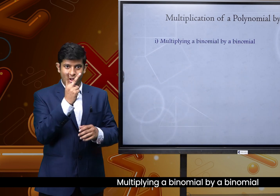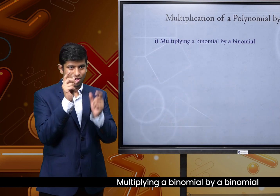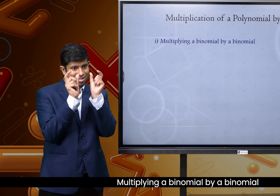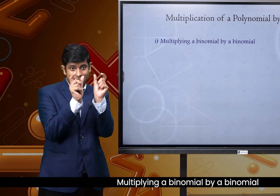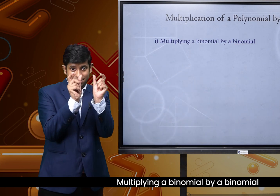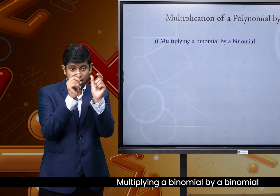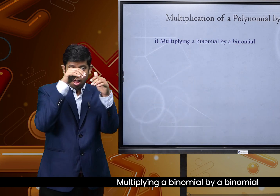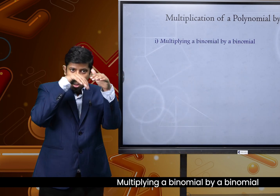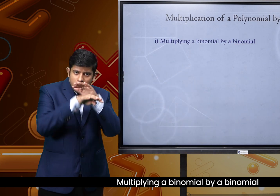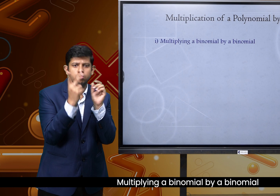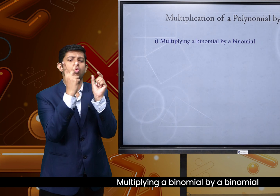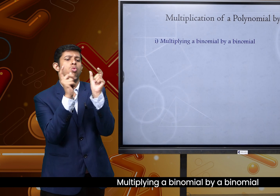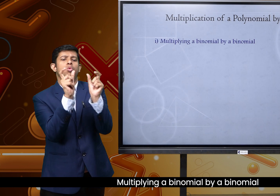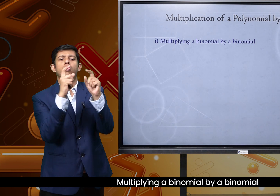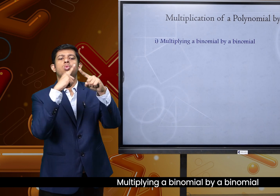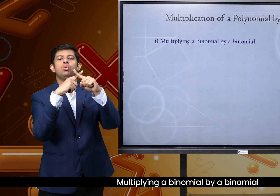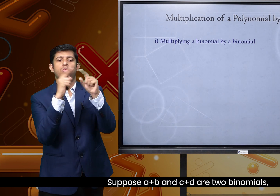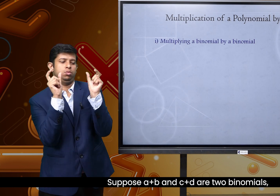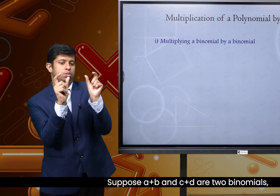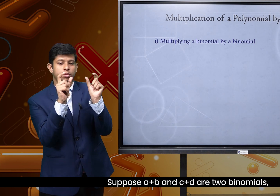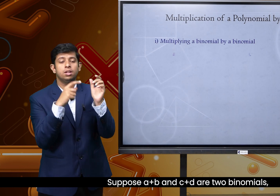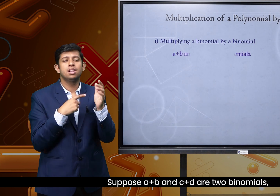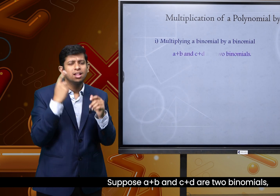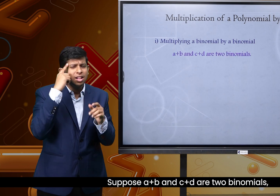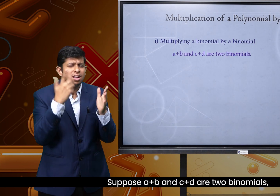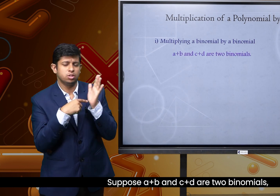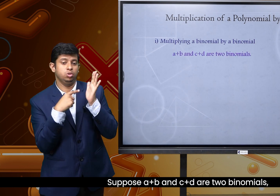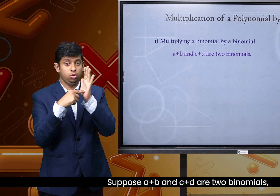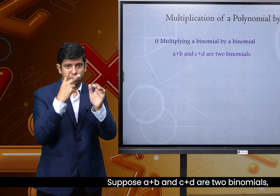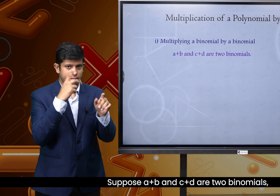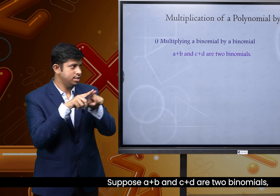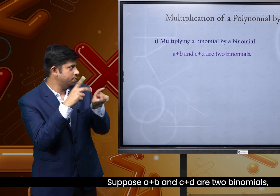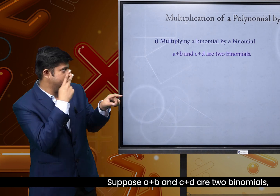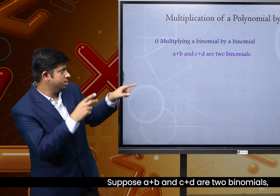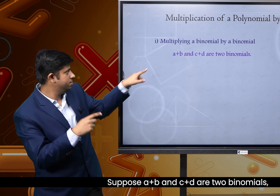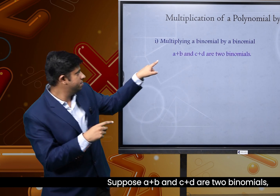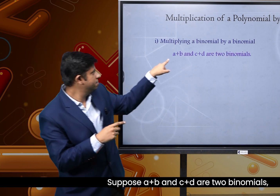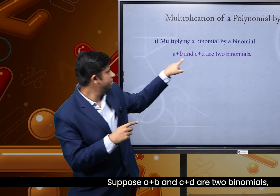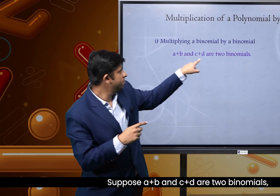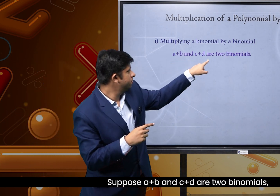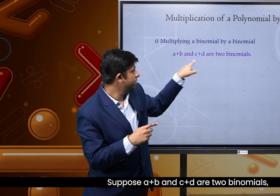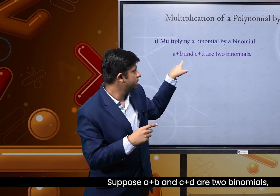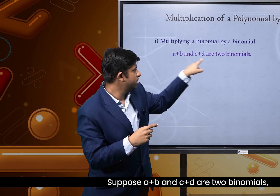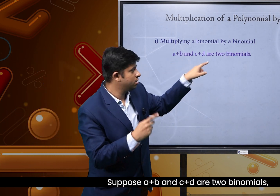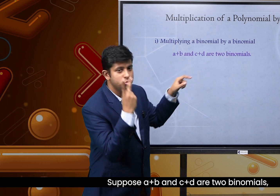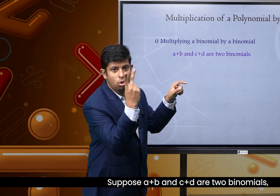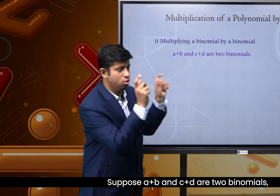Multiplying a binomial by a binomial. Suppose a plus b and c plus d are two binomials.